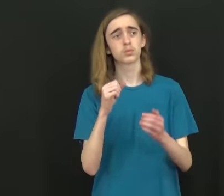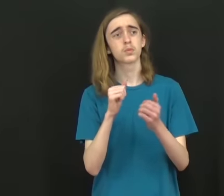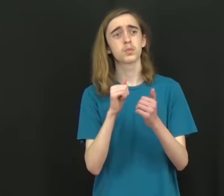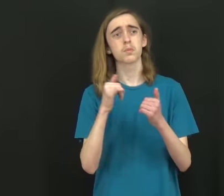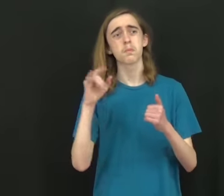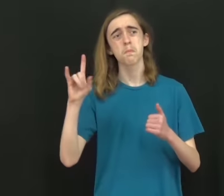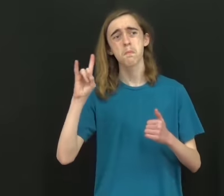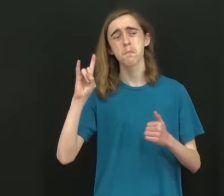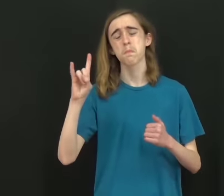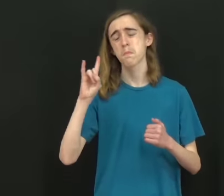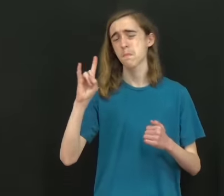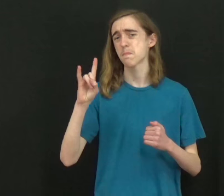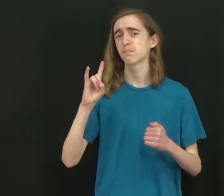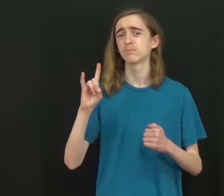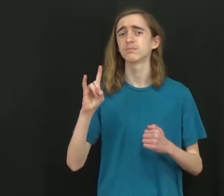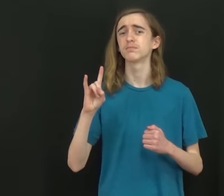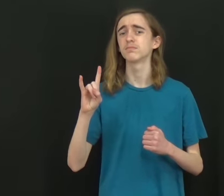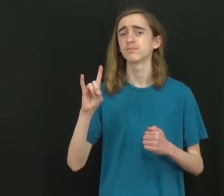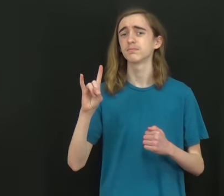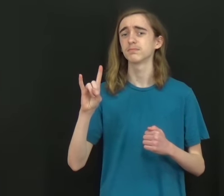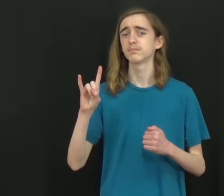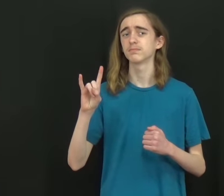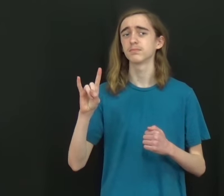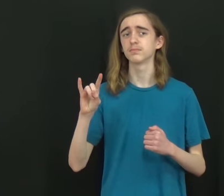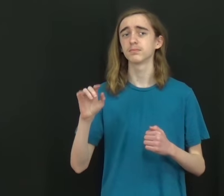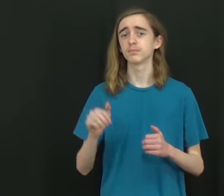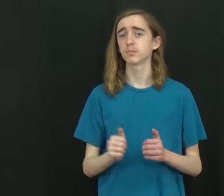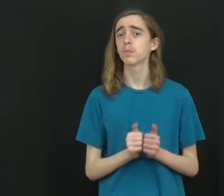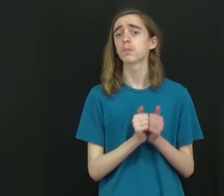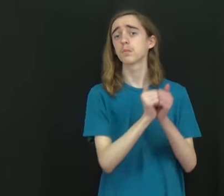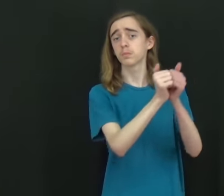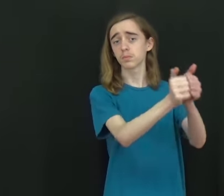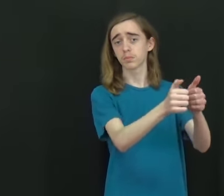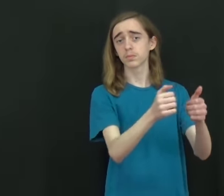tea. Iron Maiden, baby, come with me